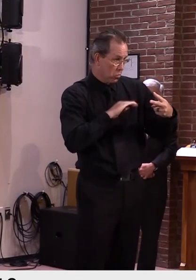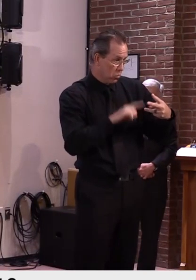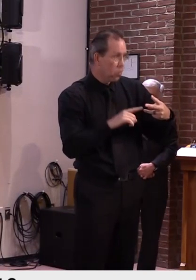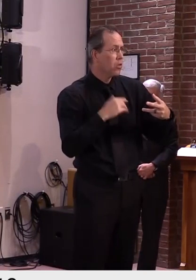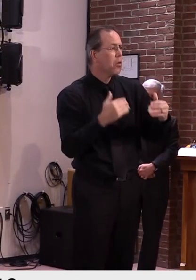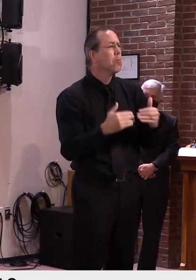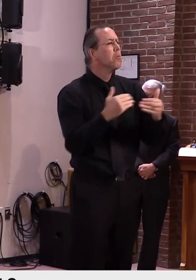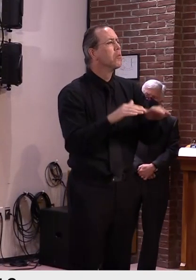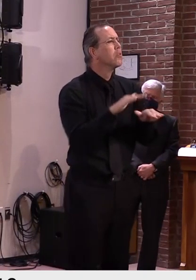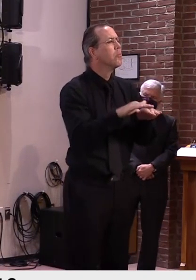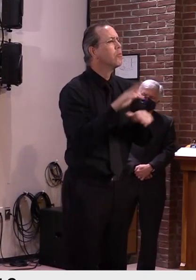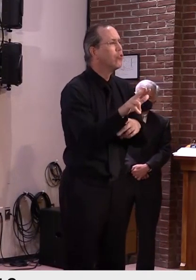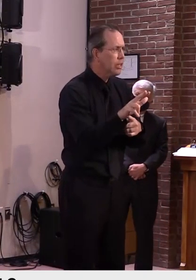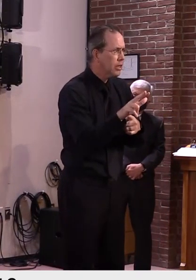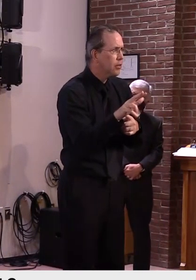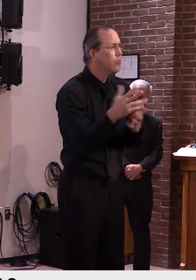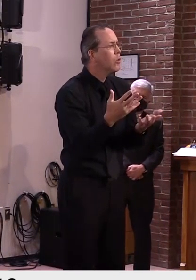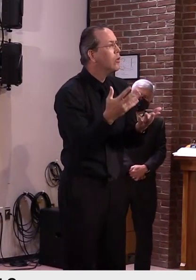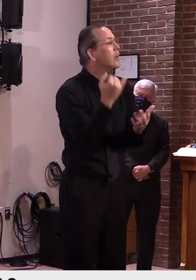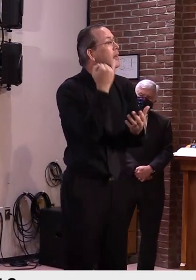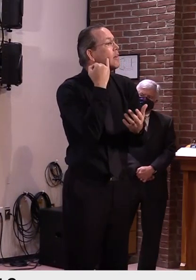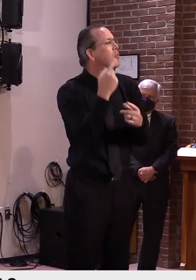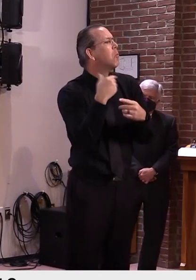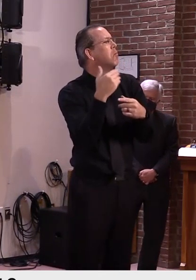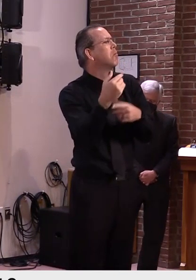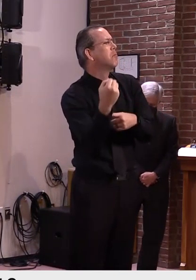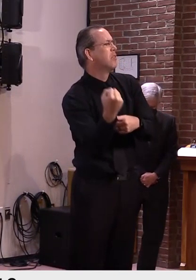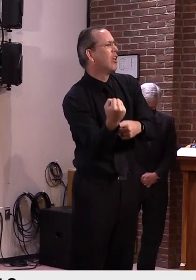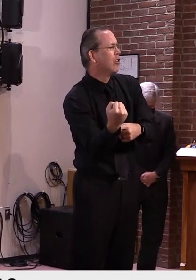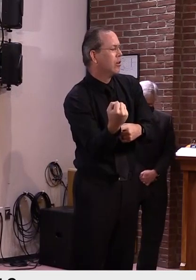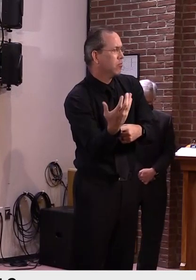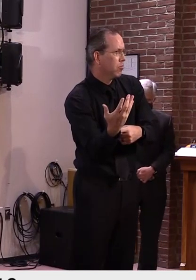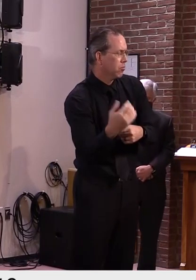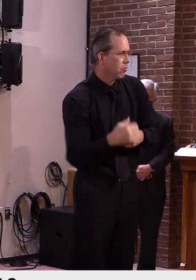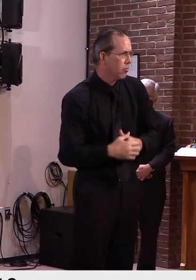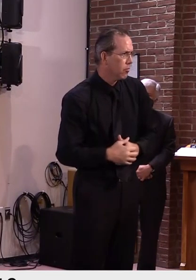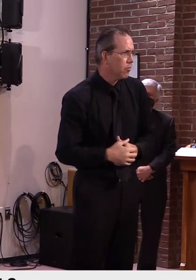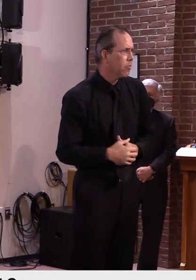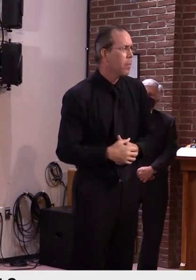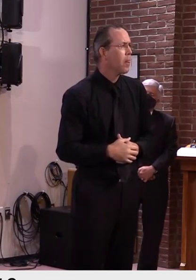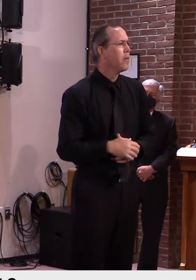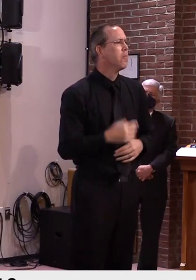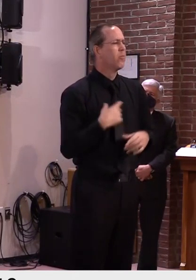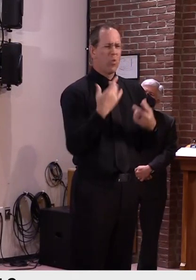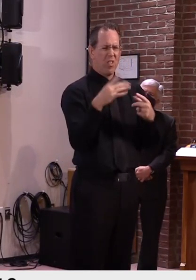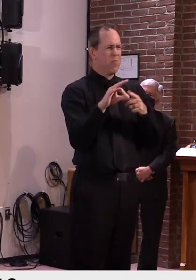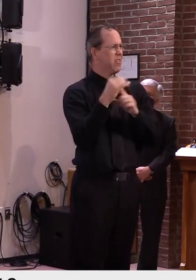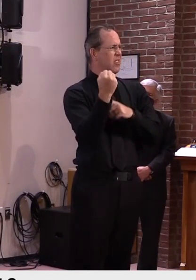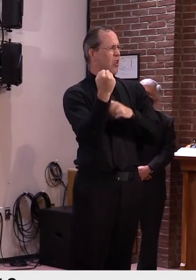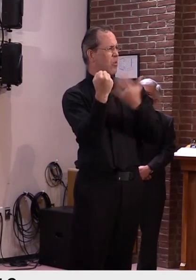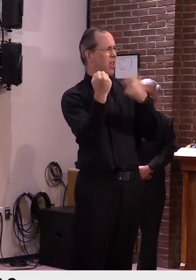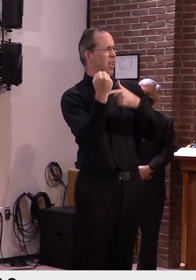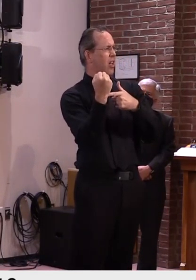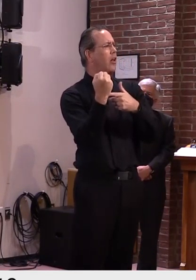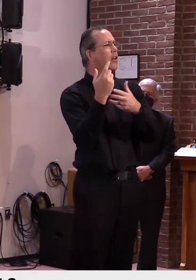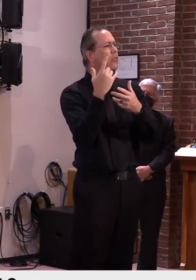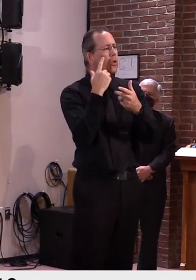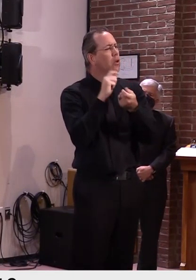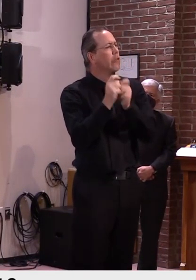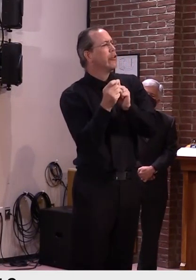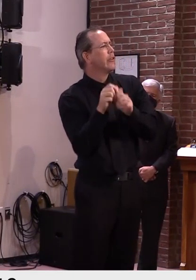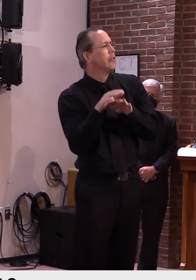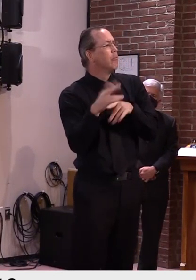this Saturday. We decided to make the transition date on a Saturday since the change in step level is also connected to our